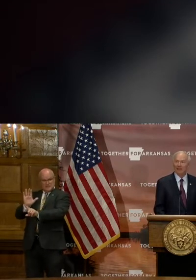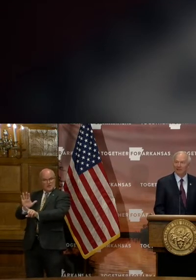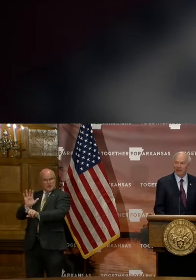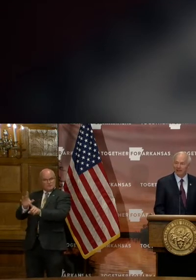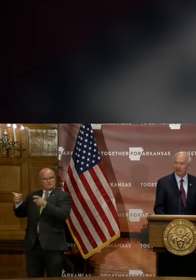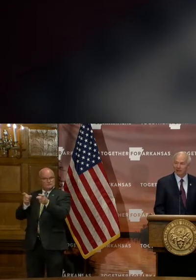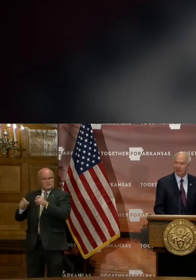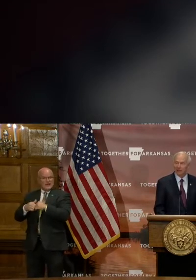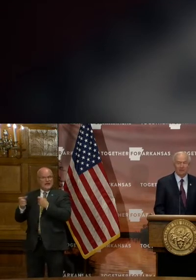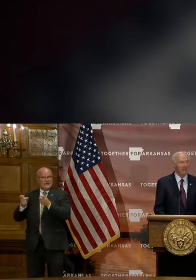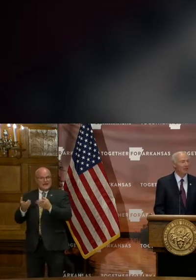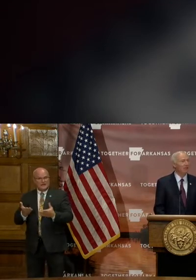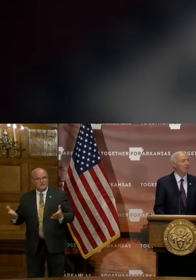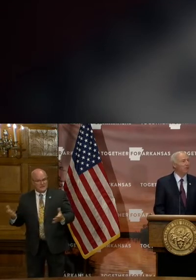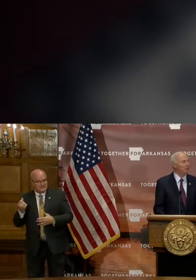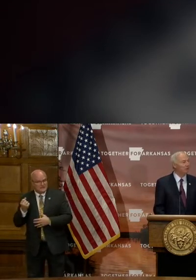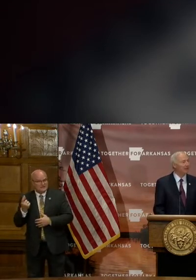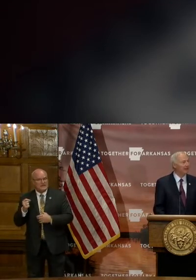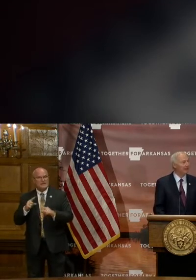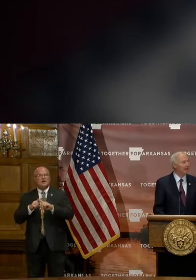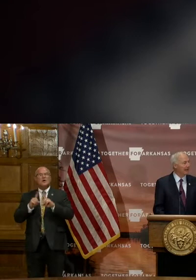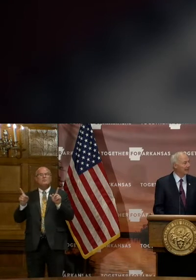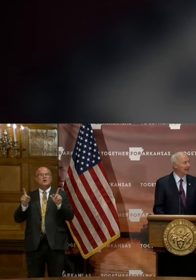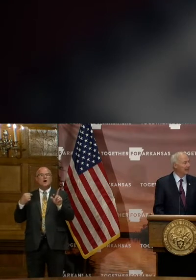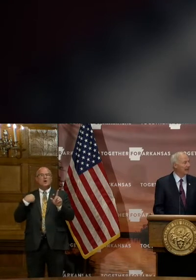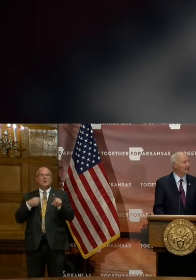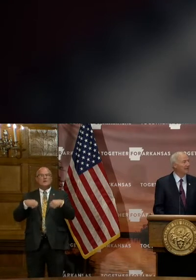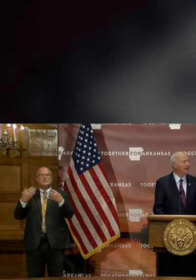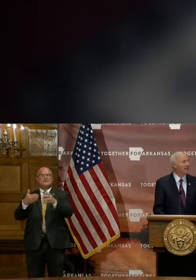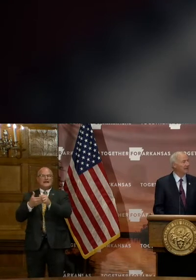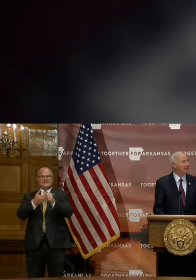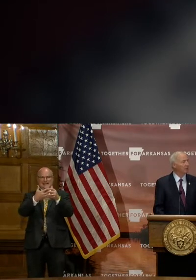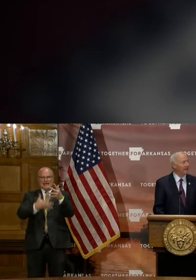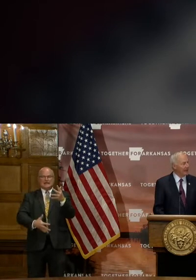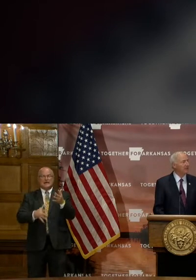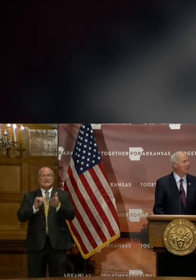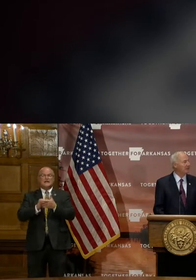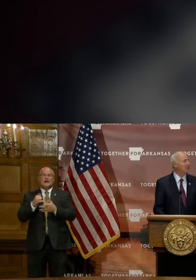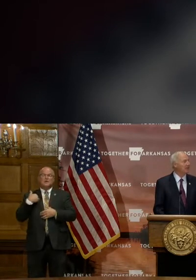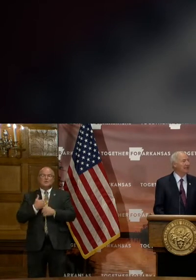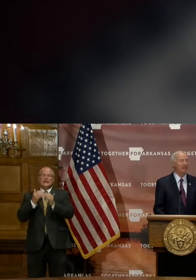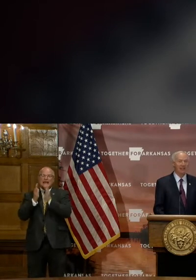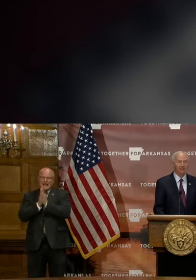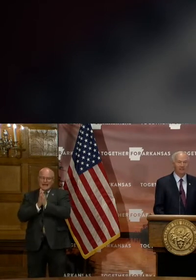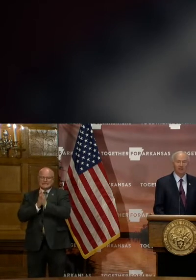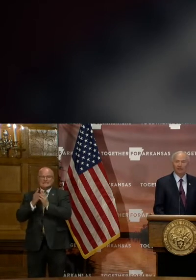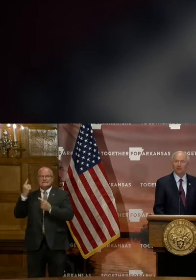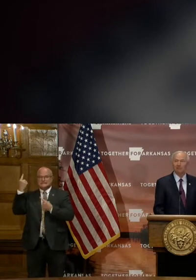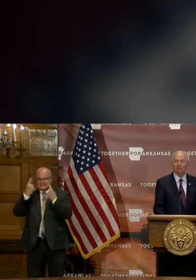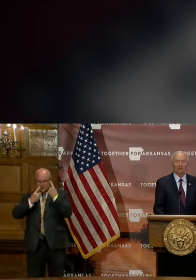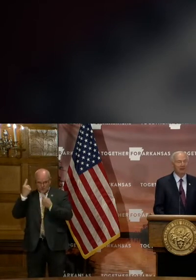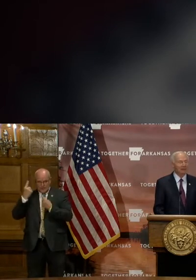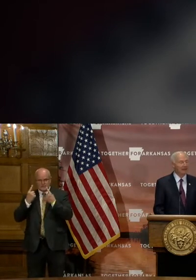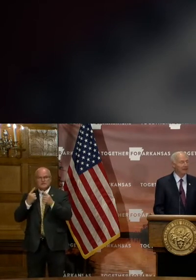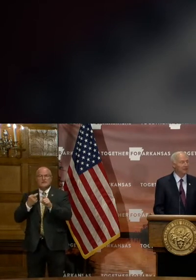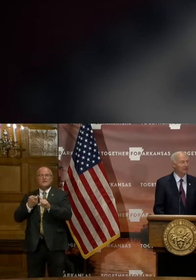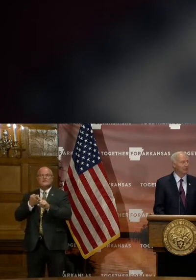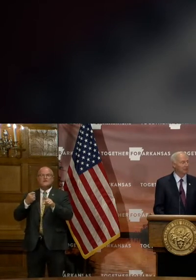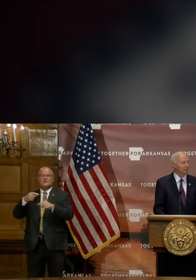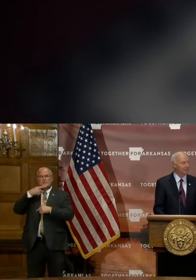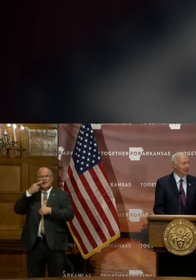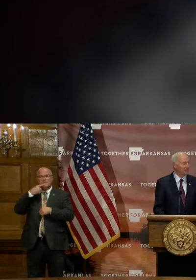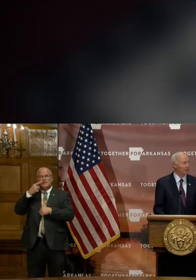governance and how they handle things, but we do provide the guidelines that we ask them to take into consideration from a public